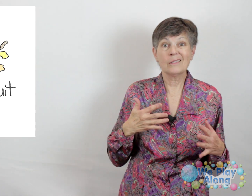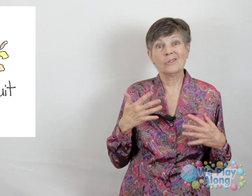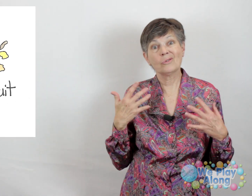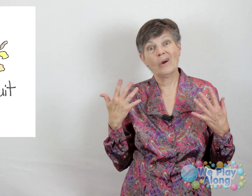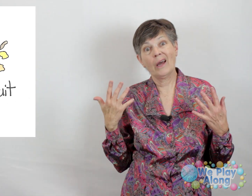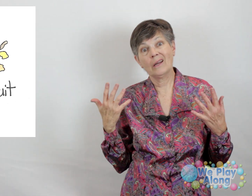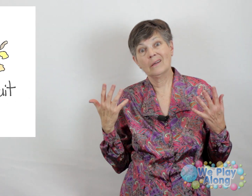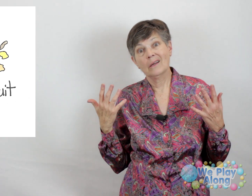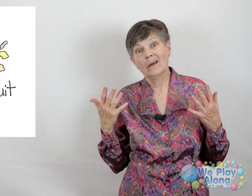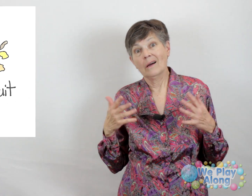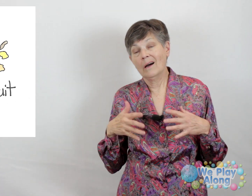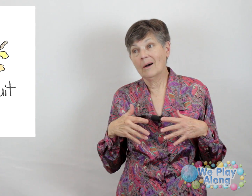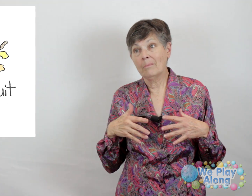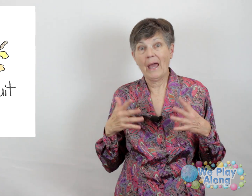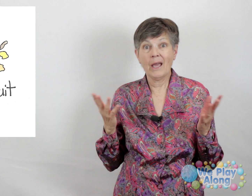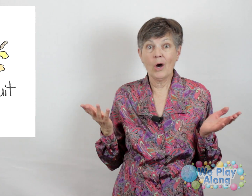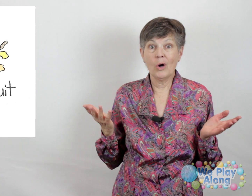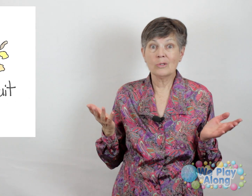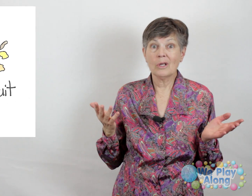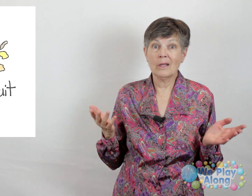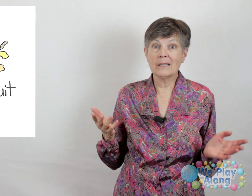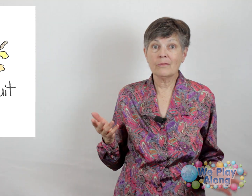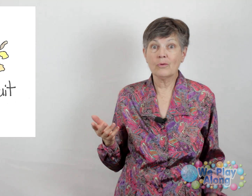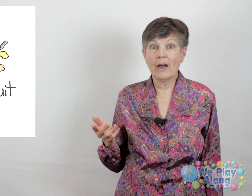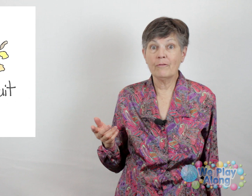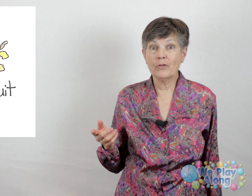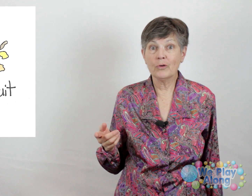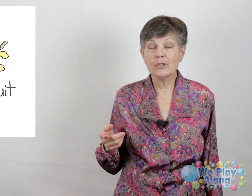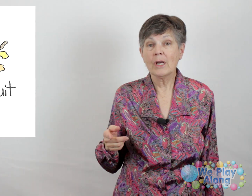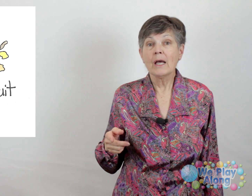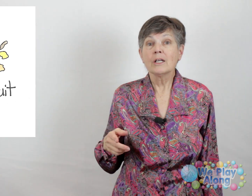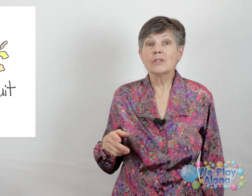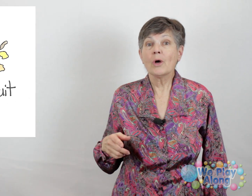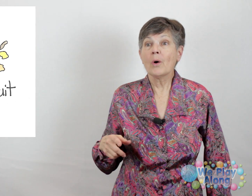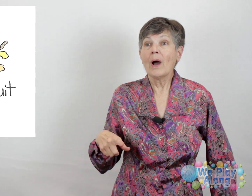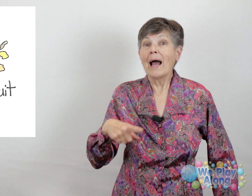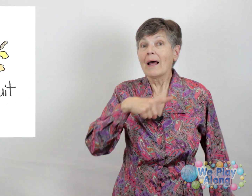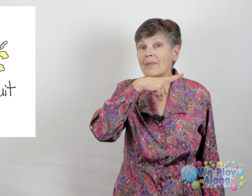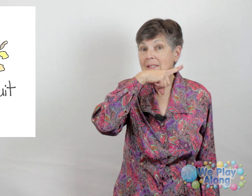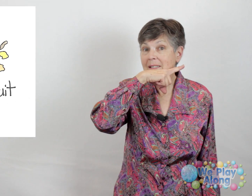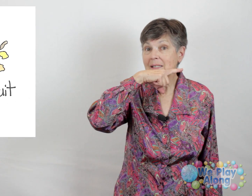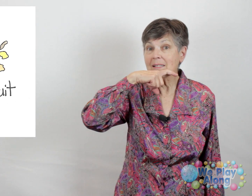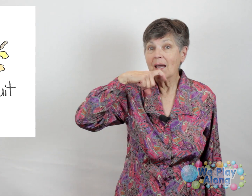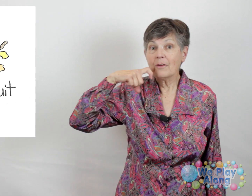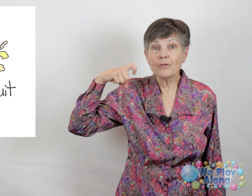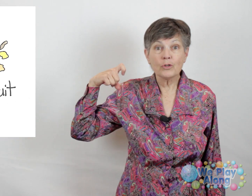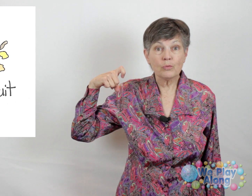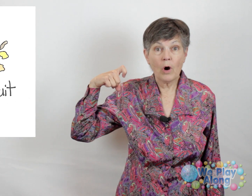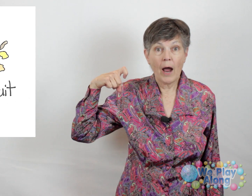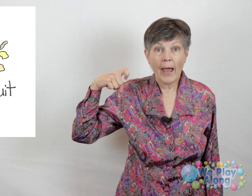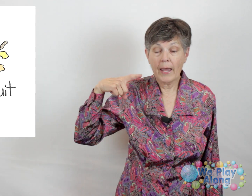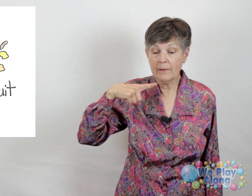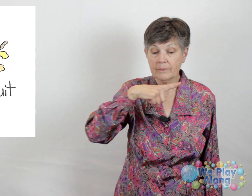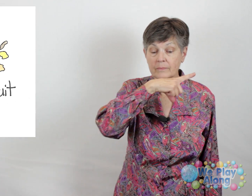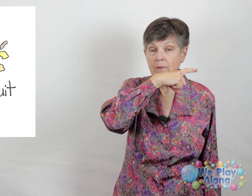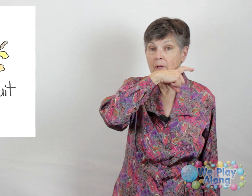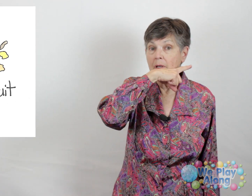and dried mangoes, lots of dried fruits. So this is the sign for dry.